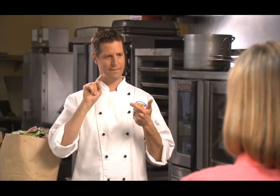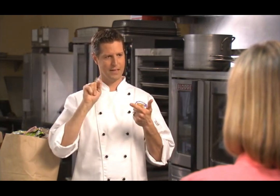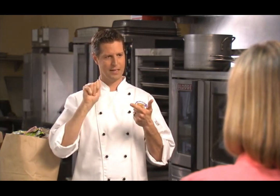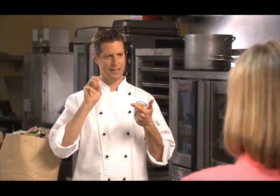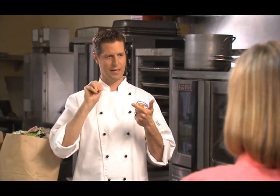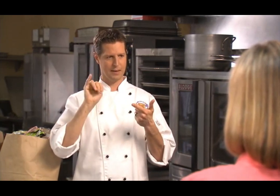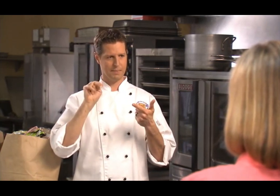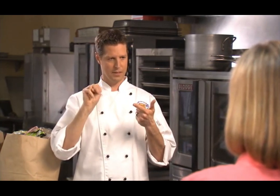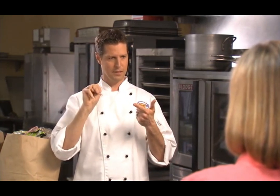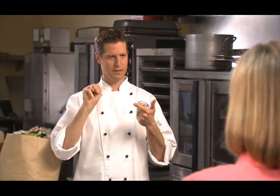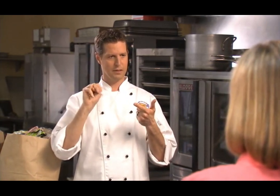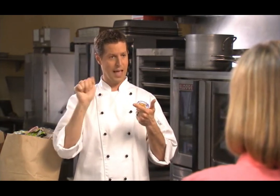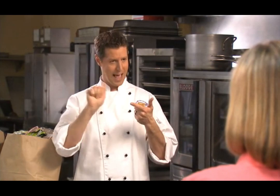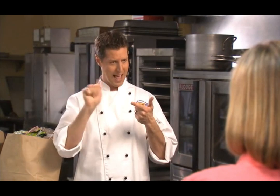vitamins A and C,